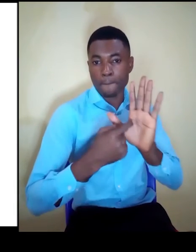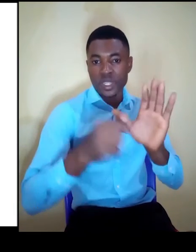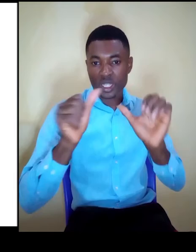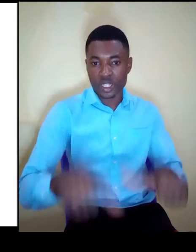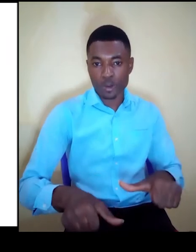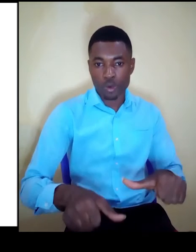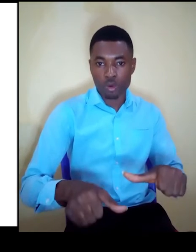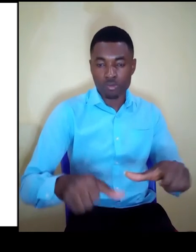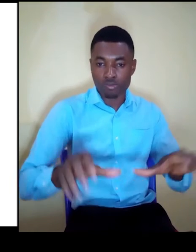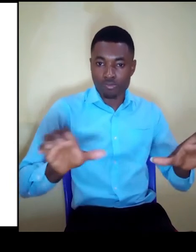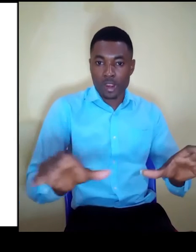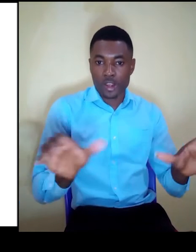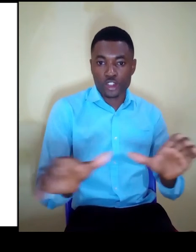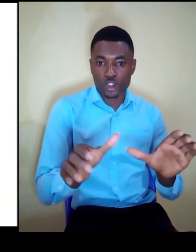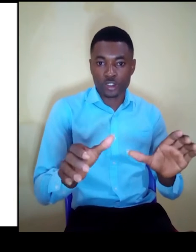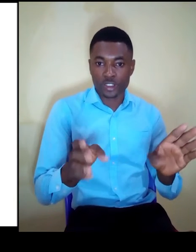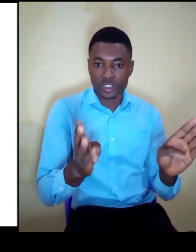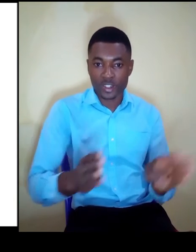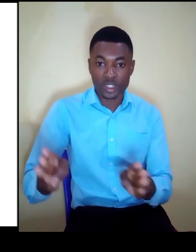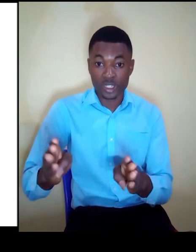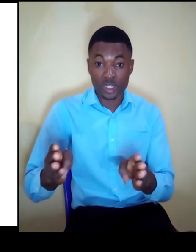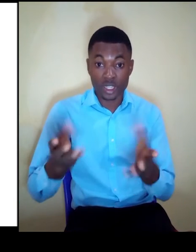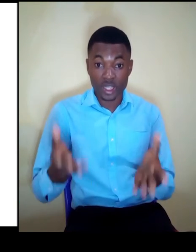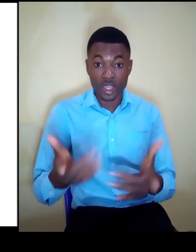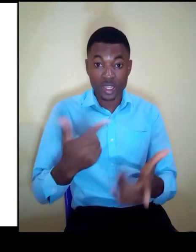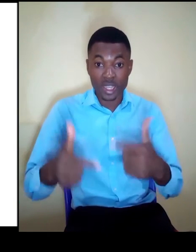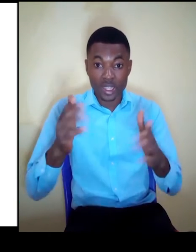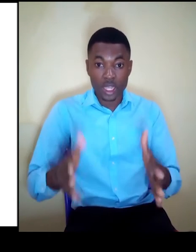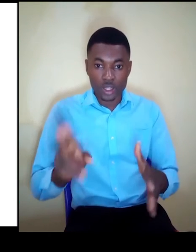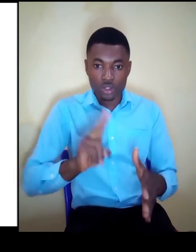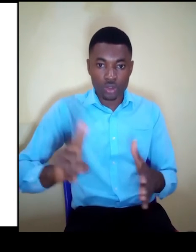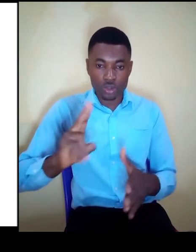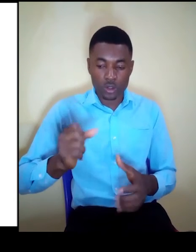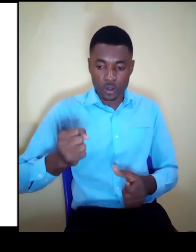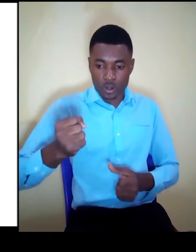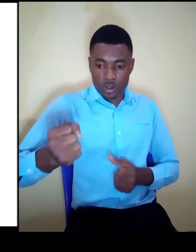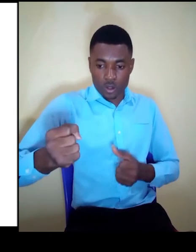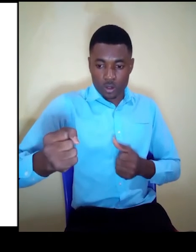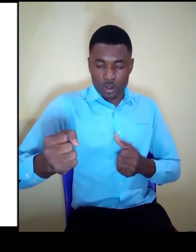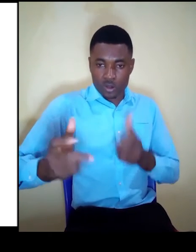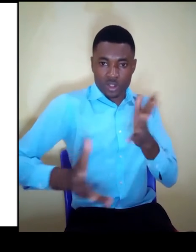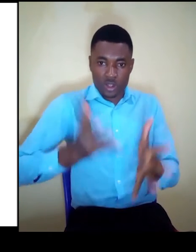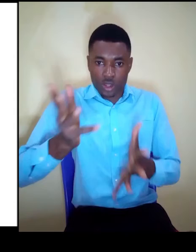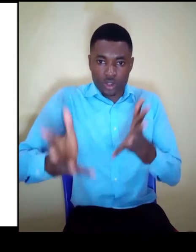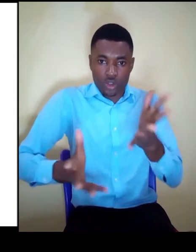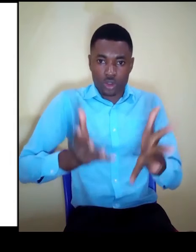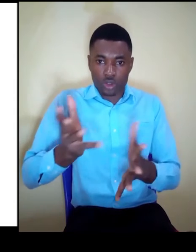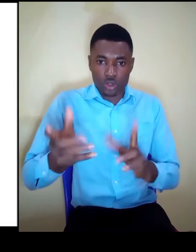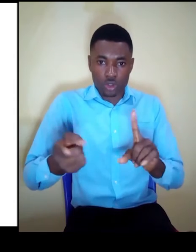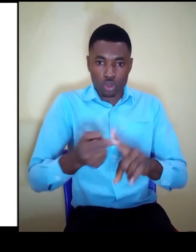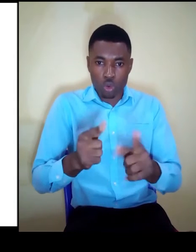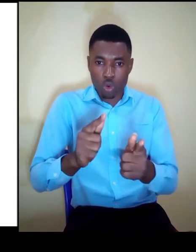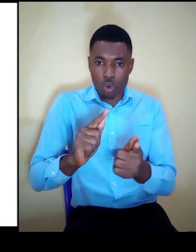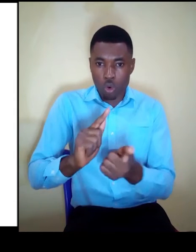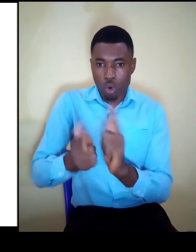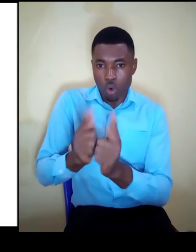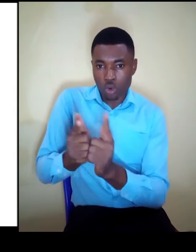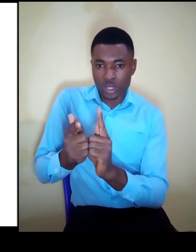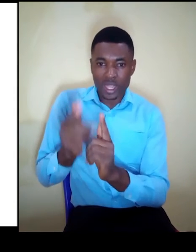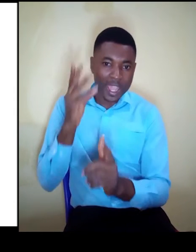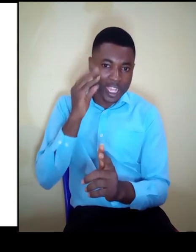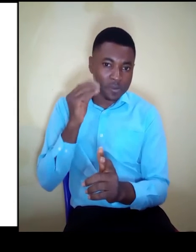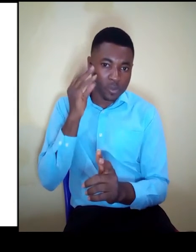gestures that are in a culture to code experiences that are related to